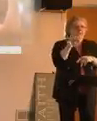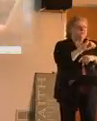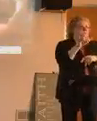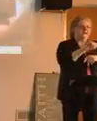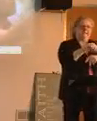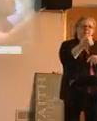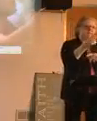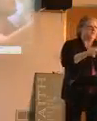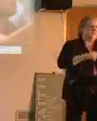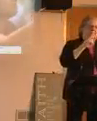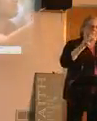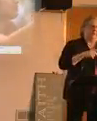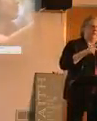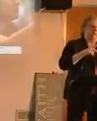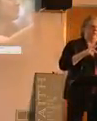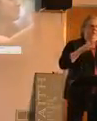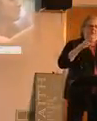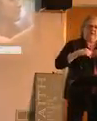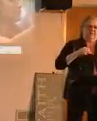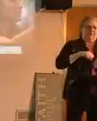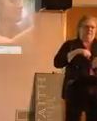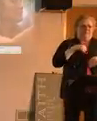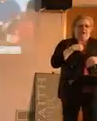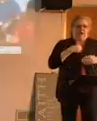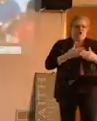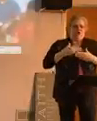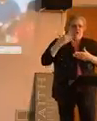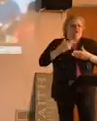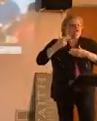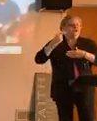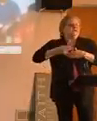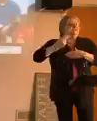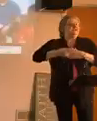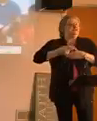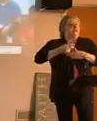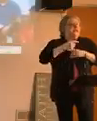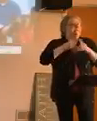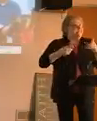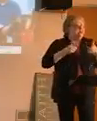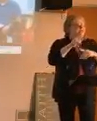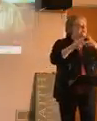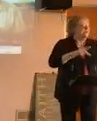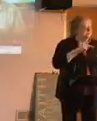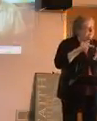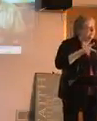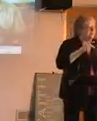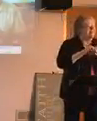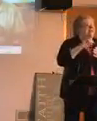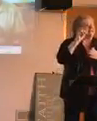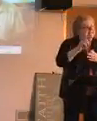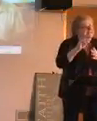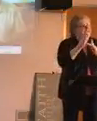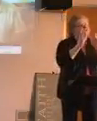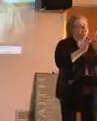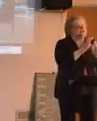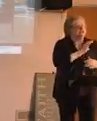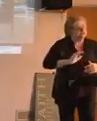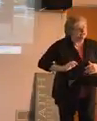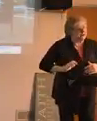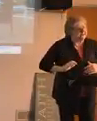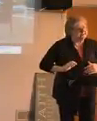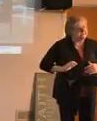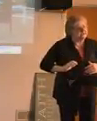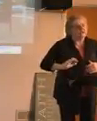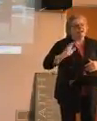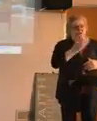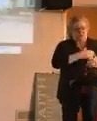They're a people who have a proud, rich history, but they're a people who need Jesus Christ. So